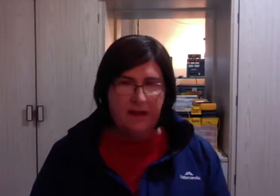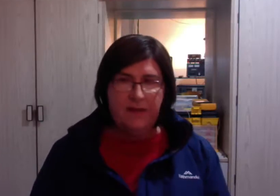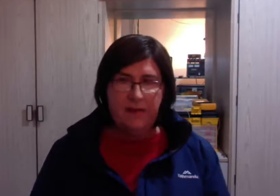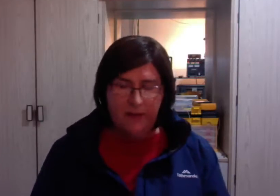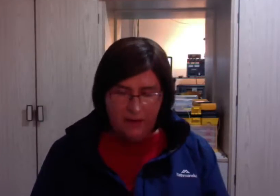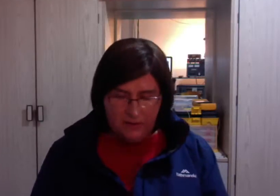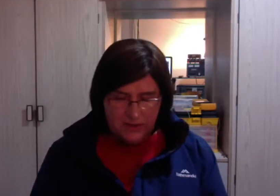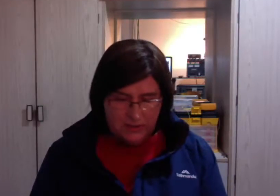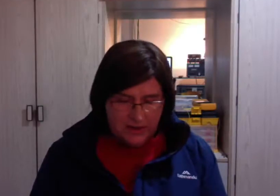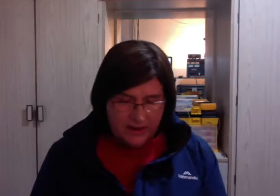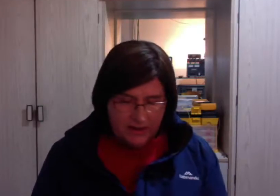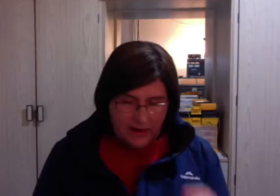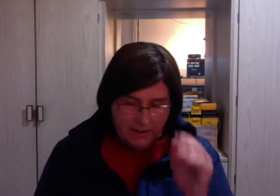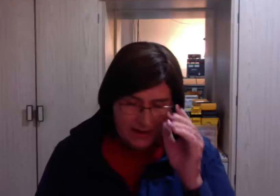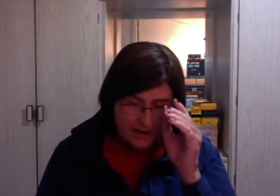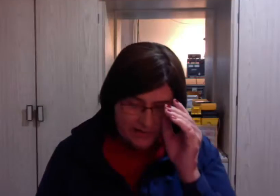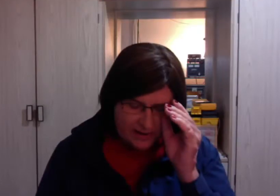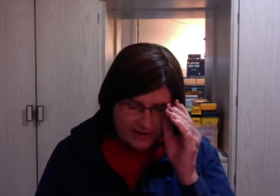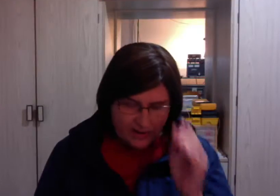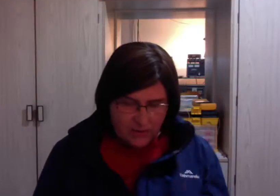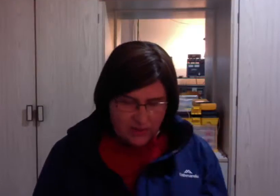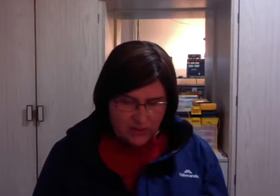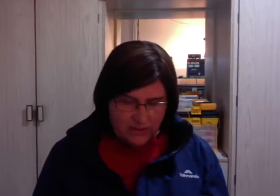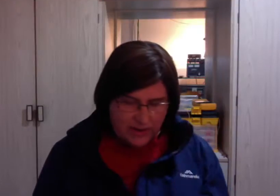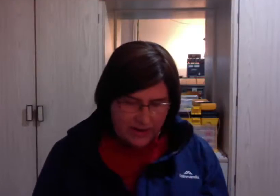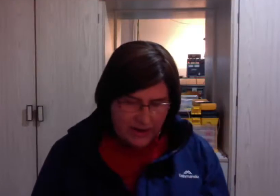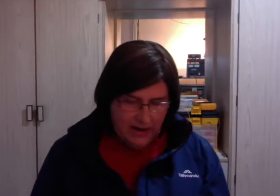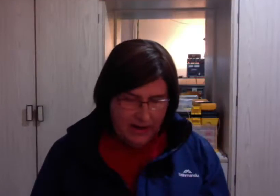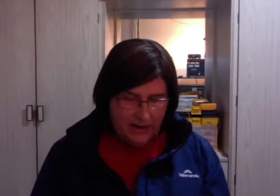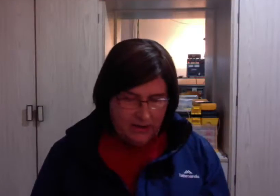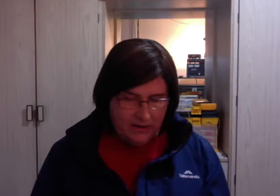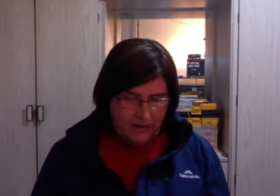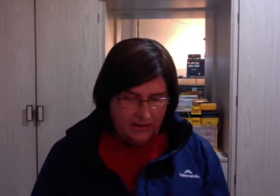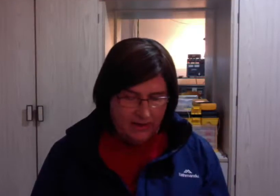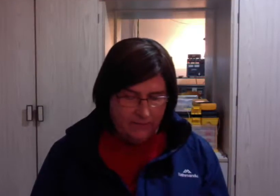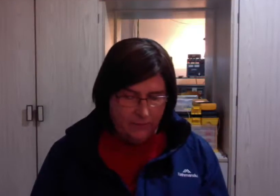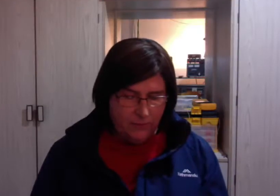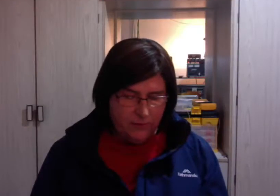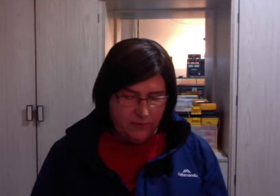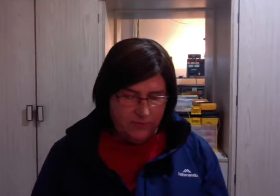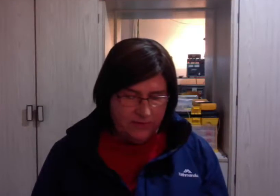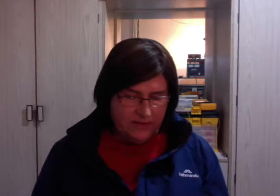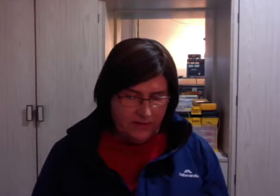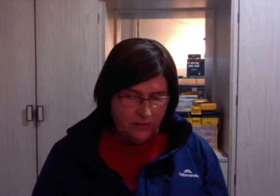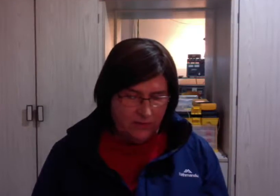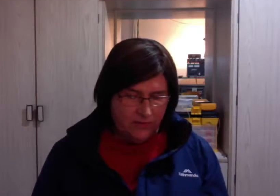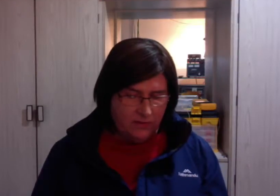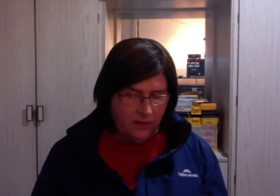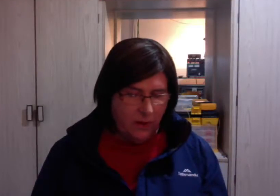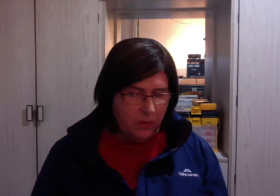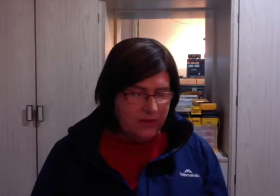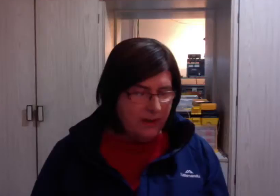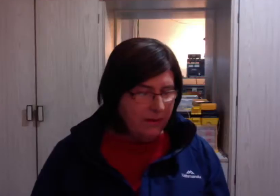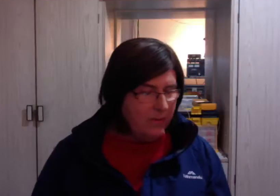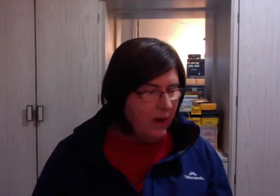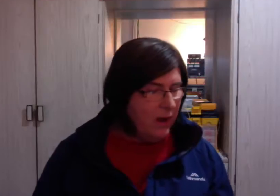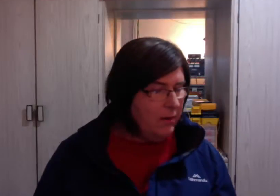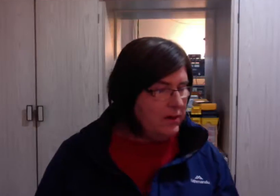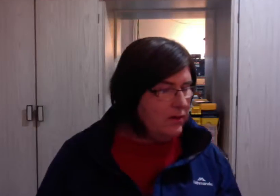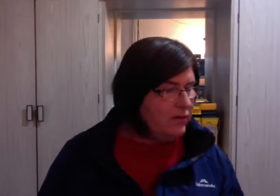Thanks for that question, Meg. Now, Kerry has a question about how do you calculate fuel usage for desert crossings? Would doubling my highway usage